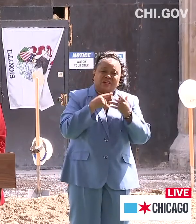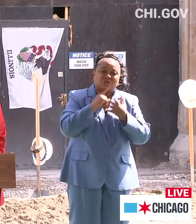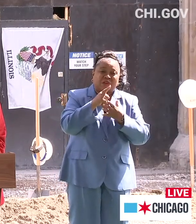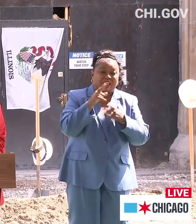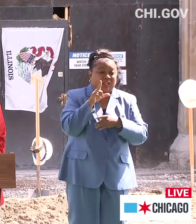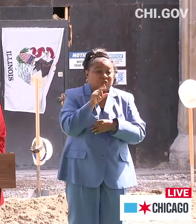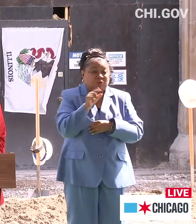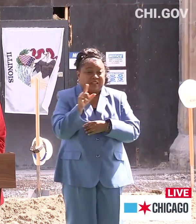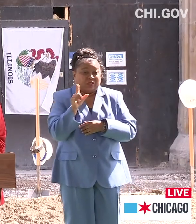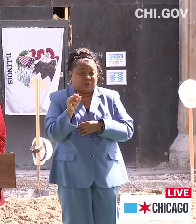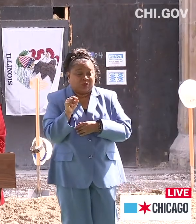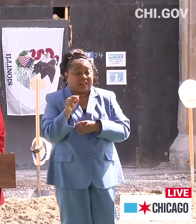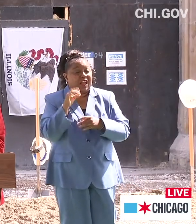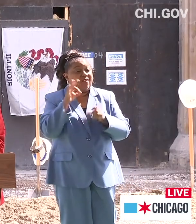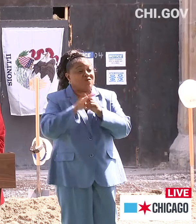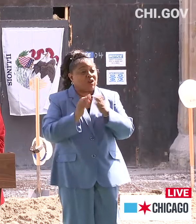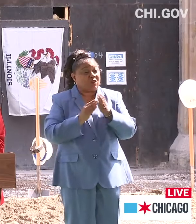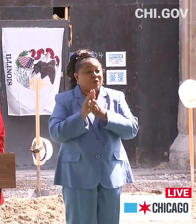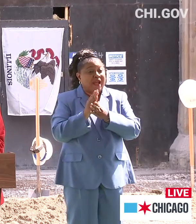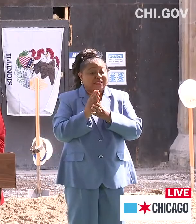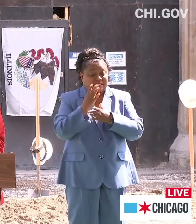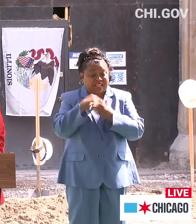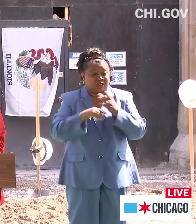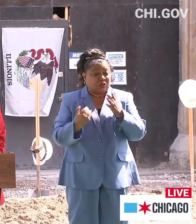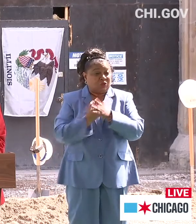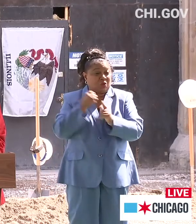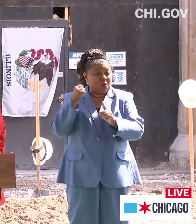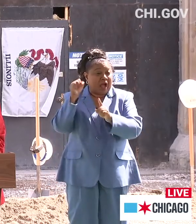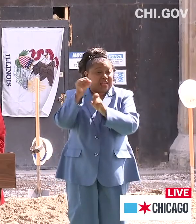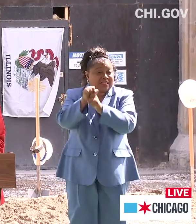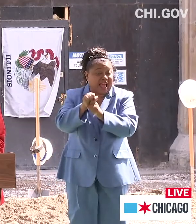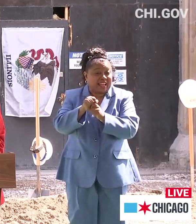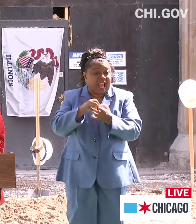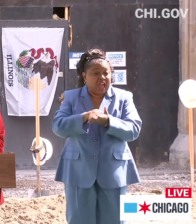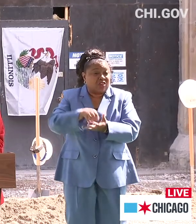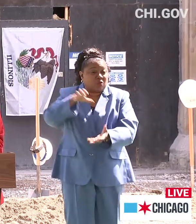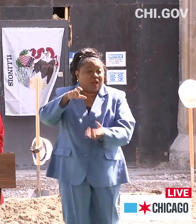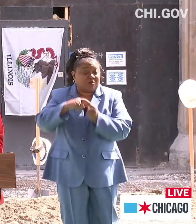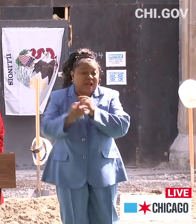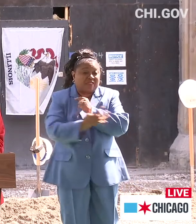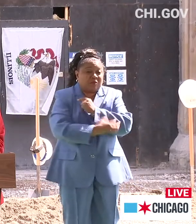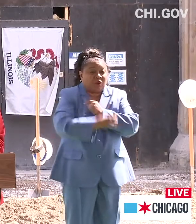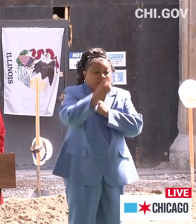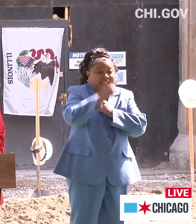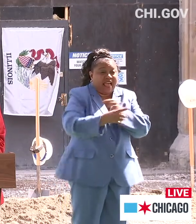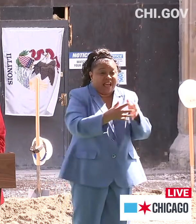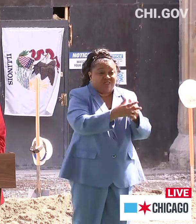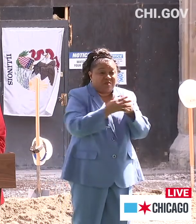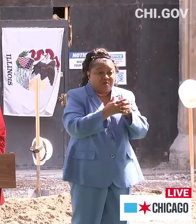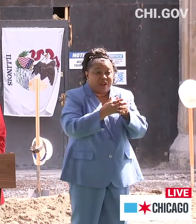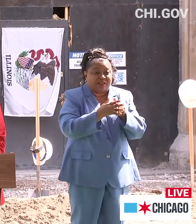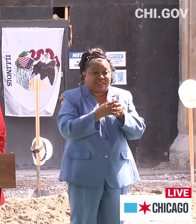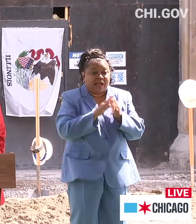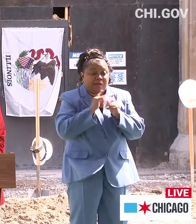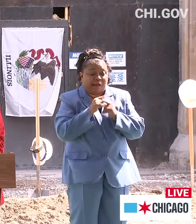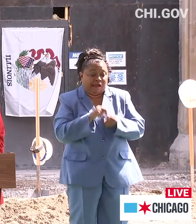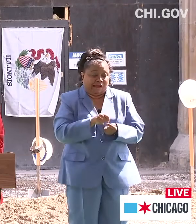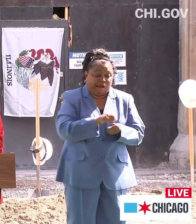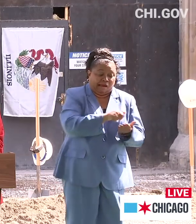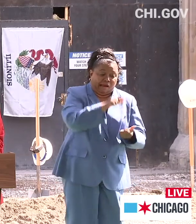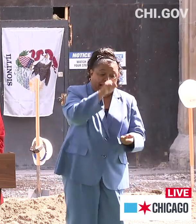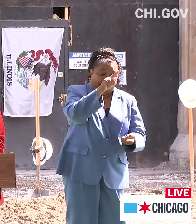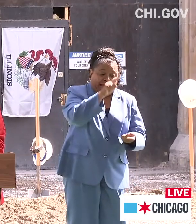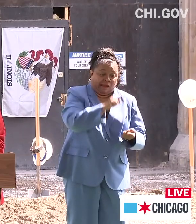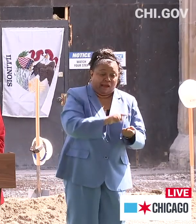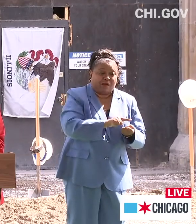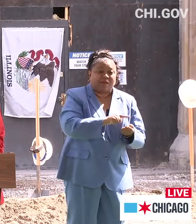in 2020. Voting rights have come under new attack, and the wealth held by the poorest half of Americans are being depleted